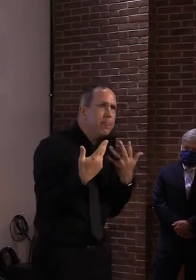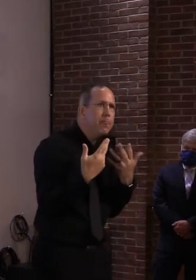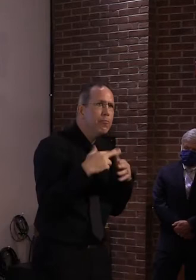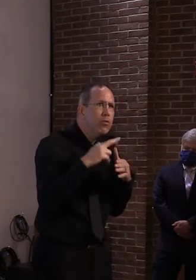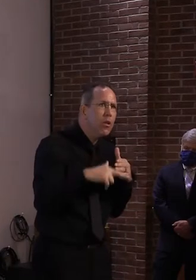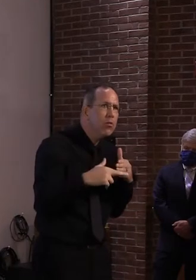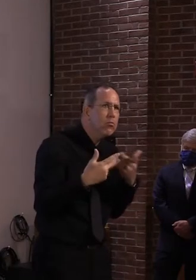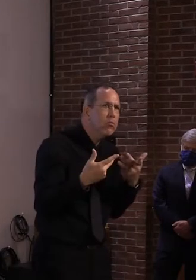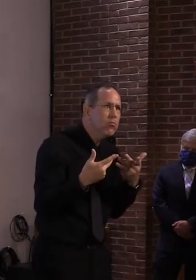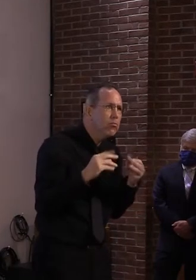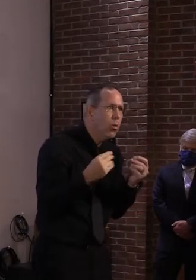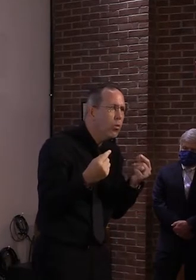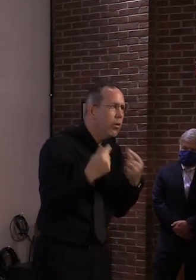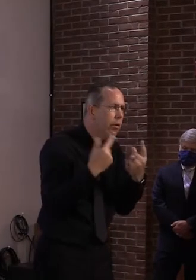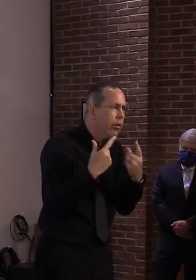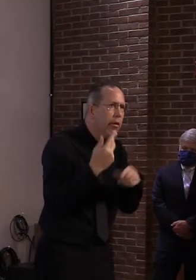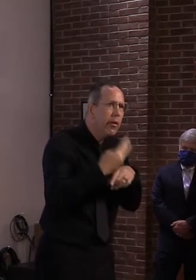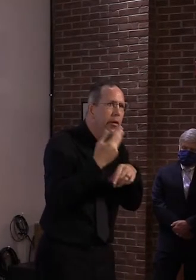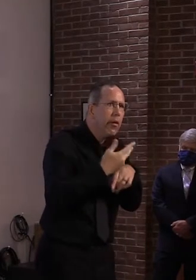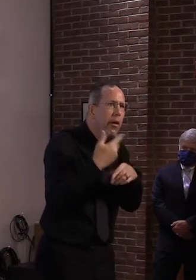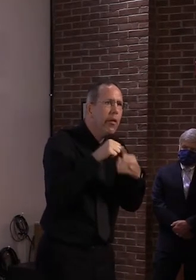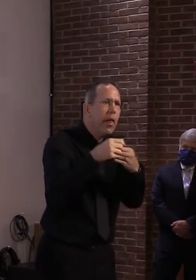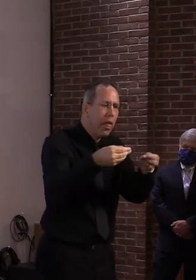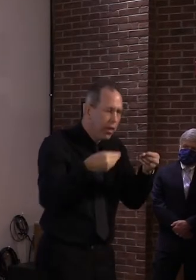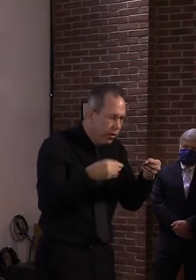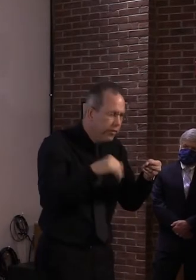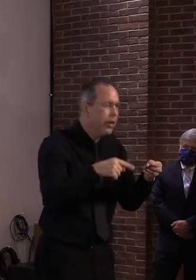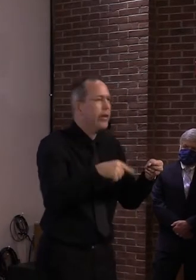well aware of this and working very constructively.